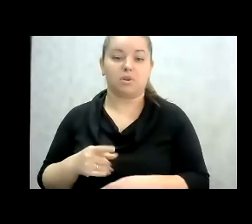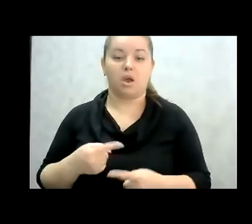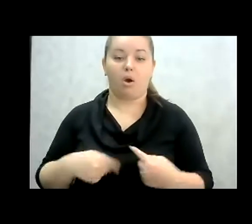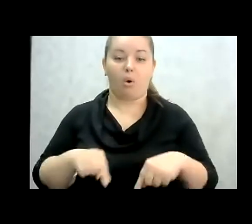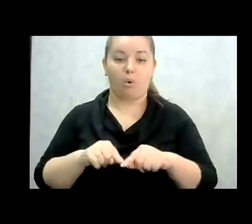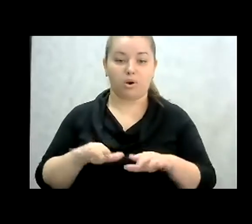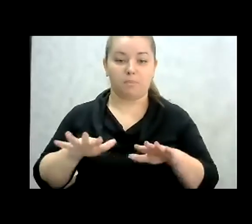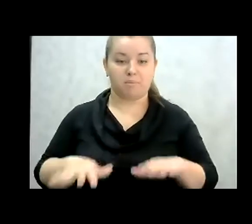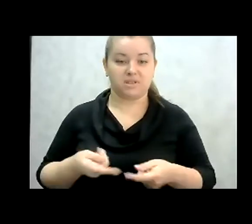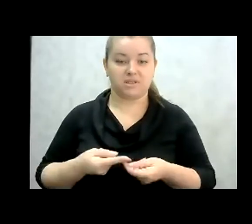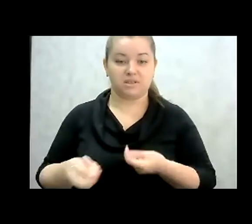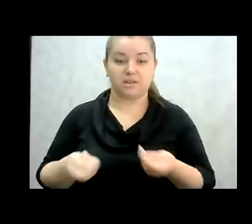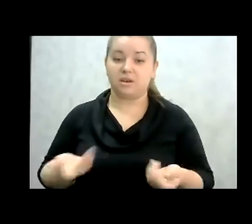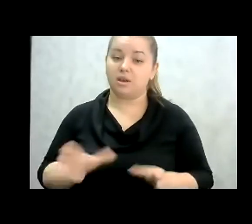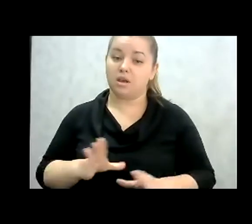There was